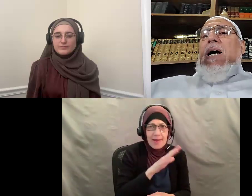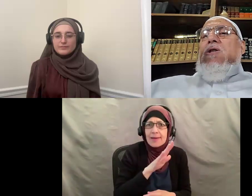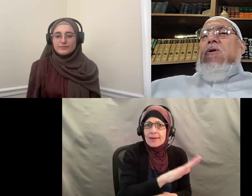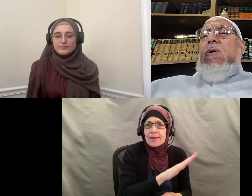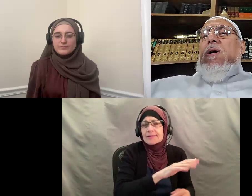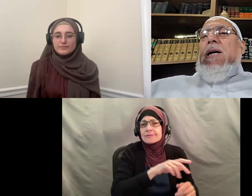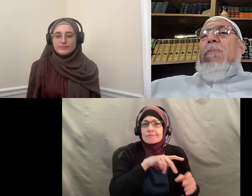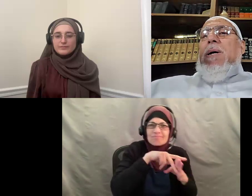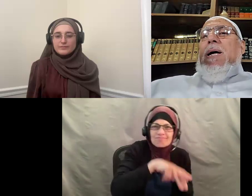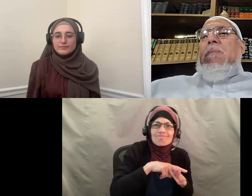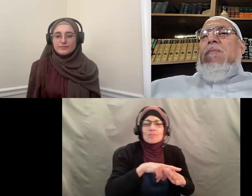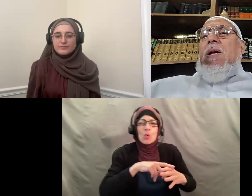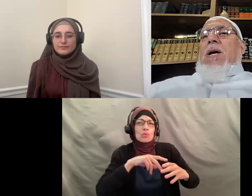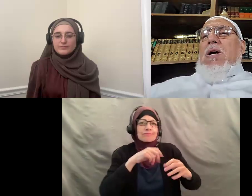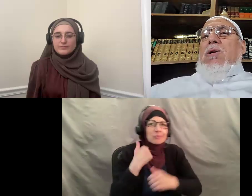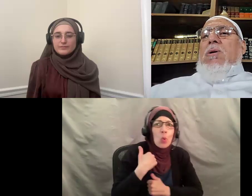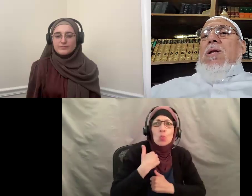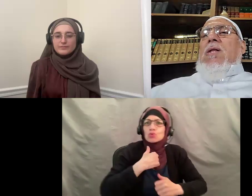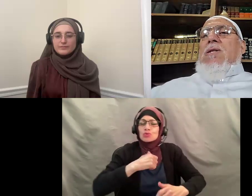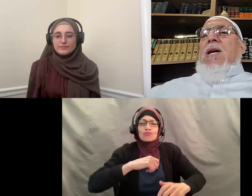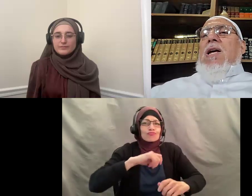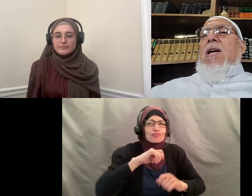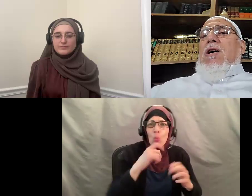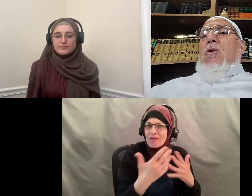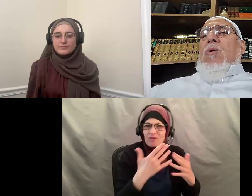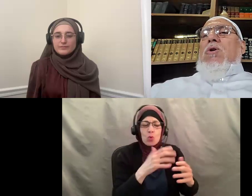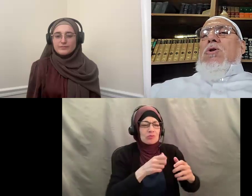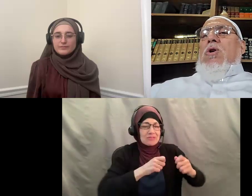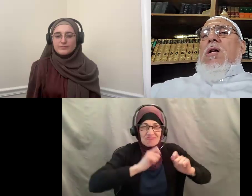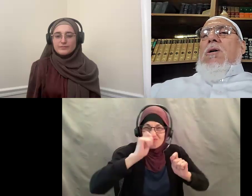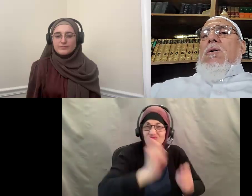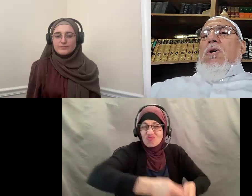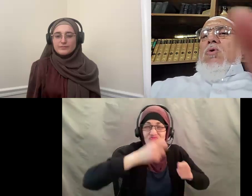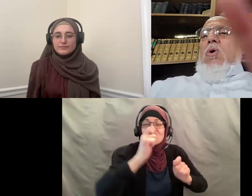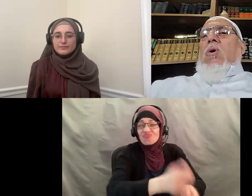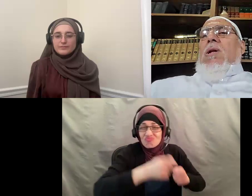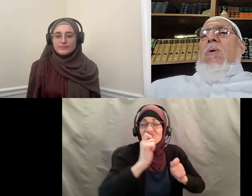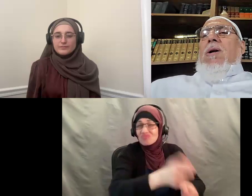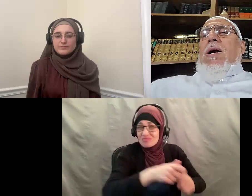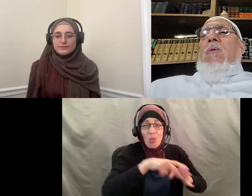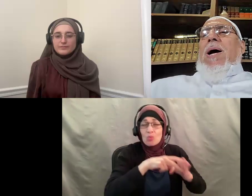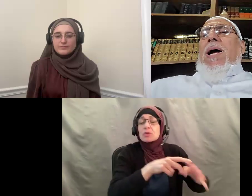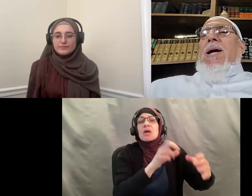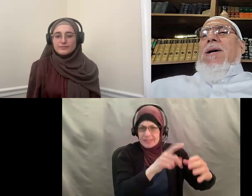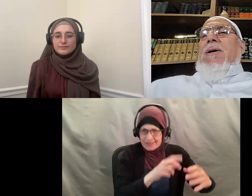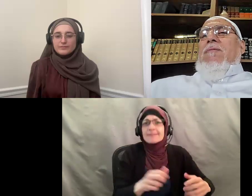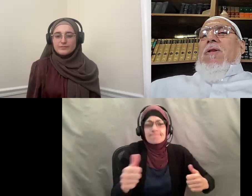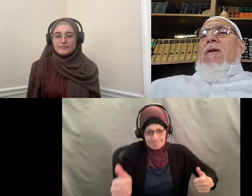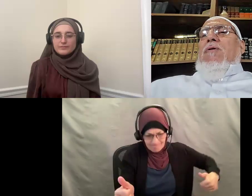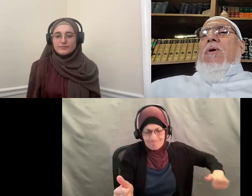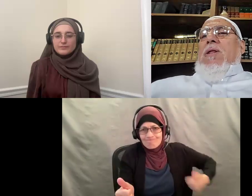his eyes were not helping him. He thought that the sea will continue to hold the water